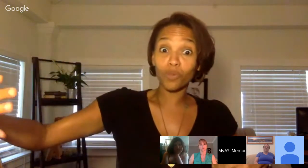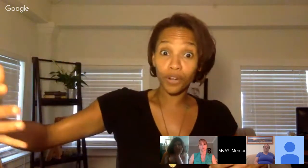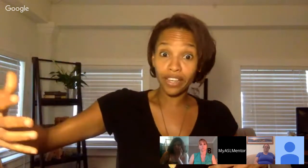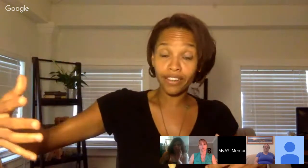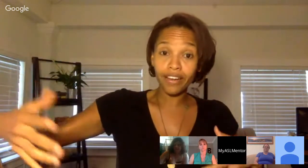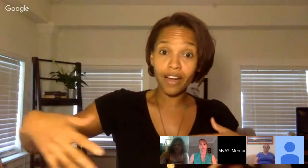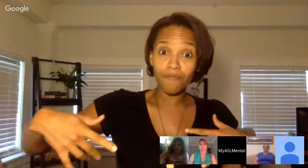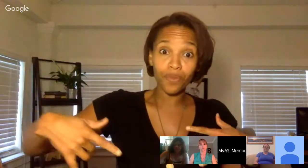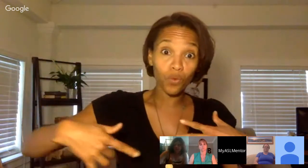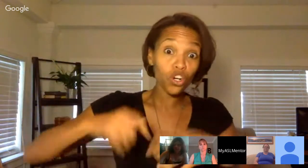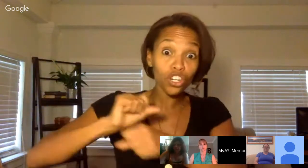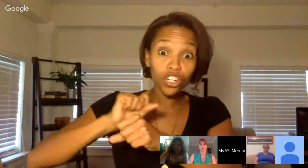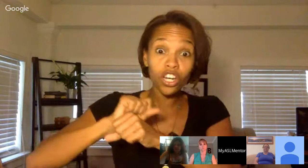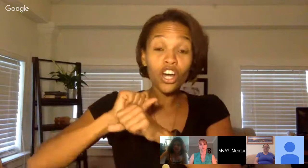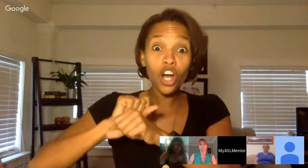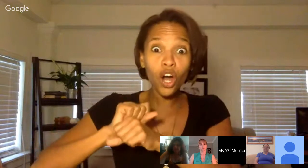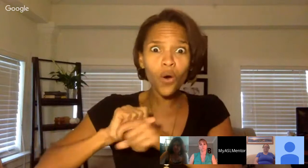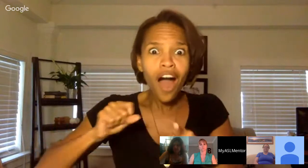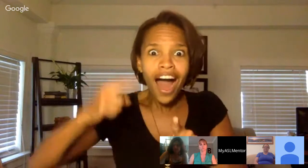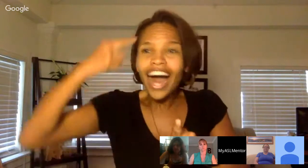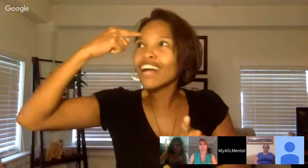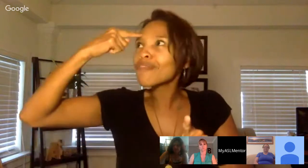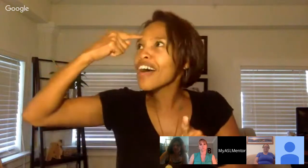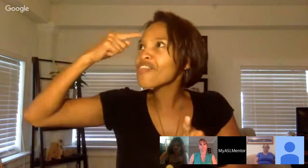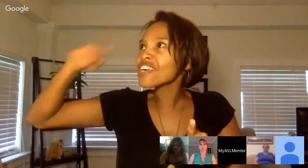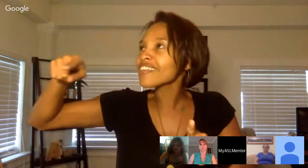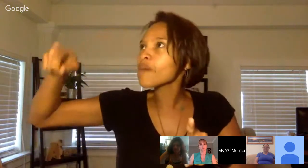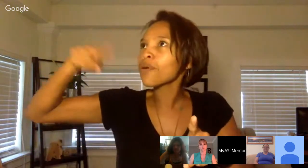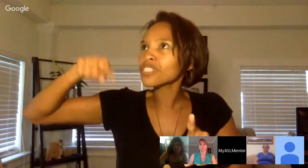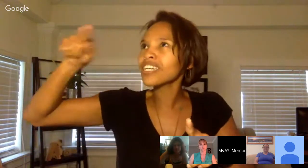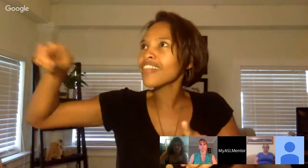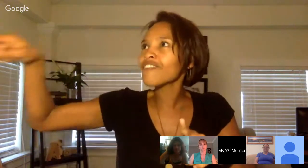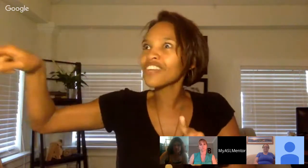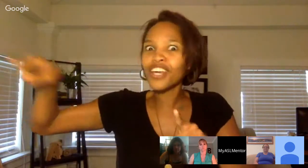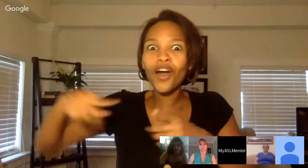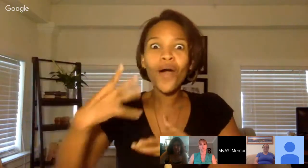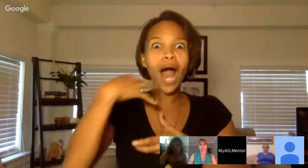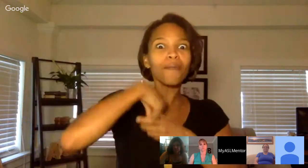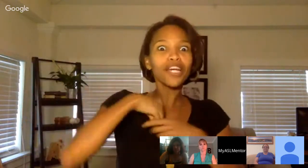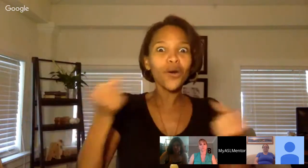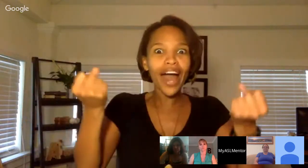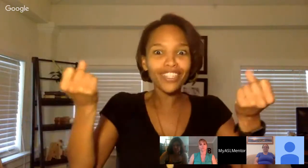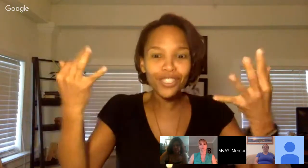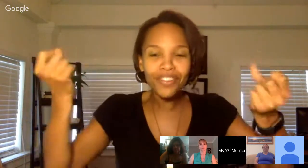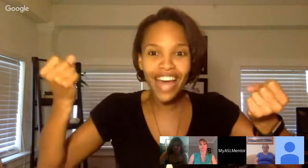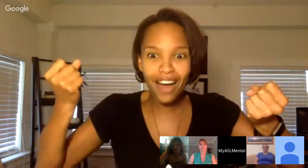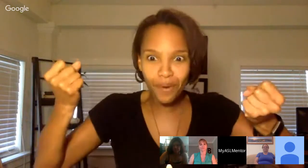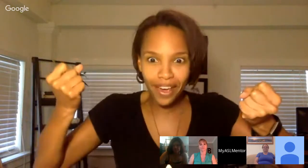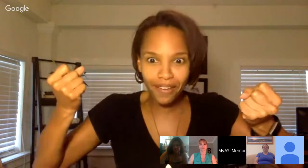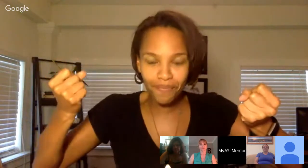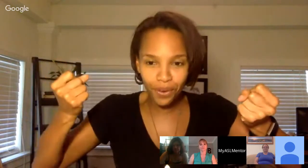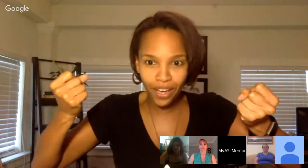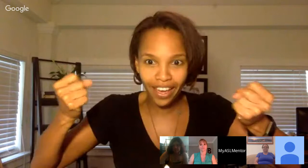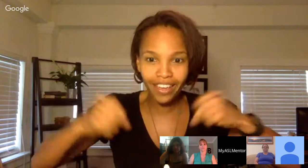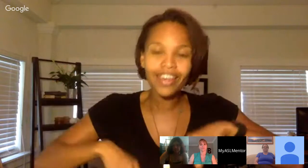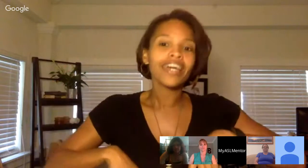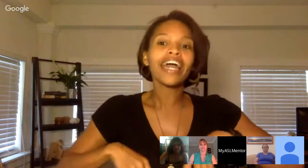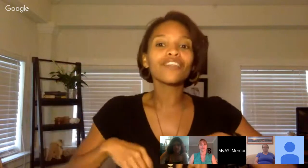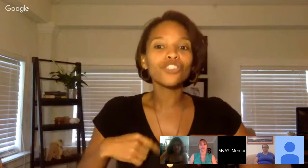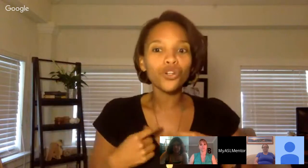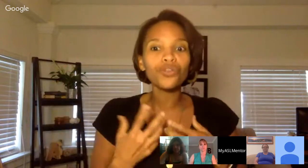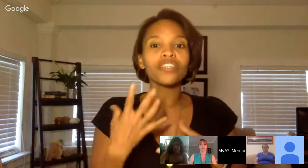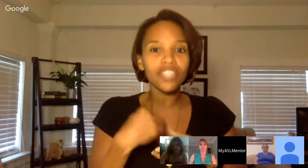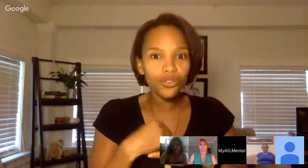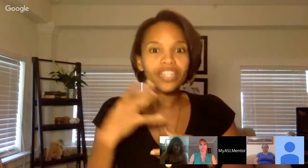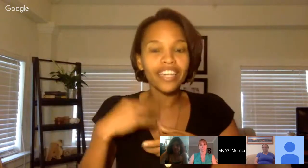ASL interpreting work, go, I remember that thing that person did in that video. I'm going to go ahead and do it that way. Okay,